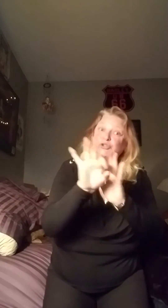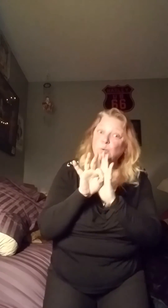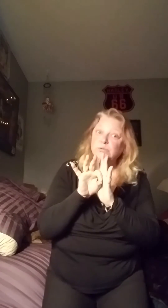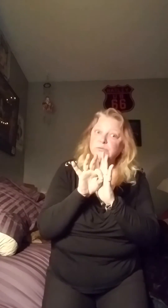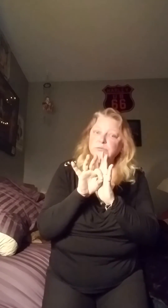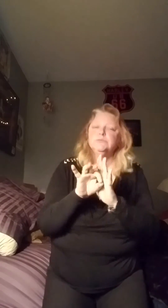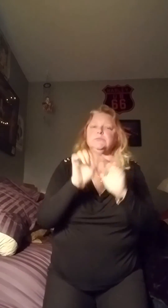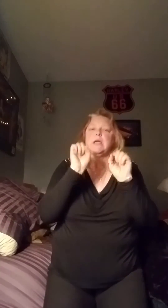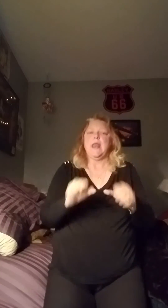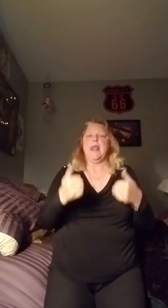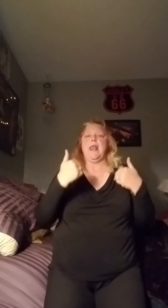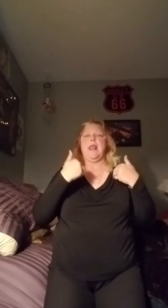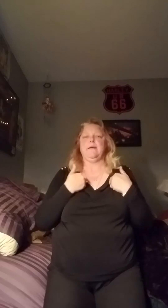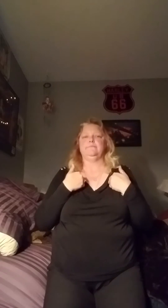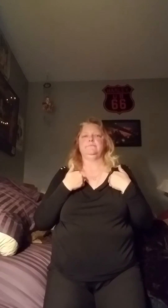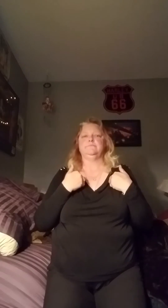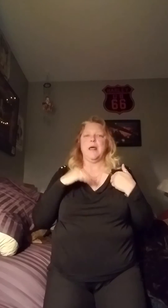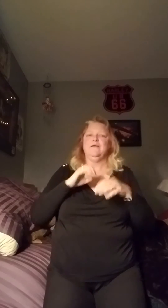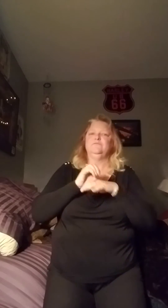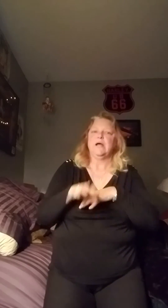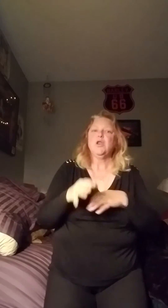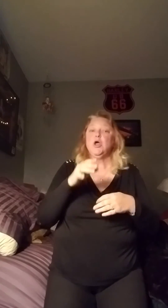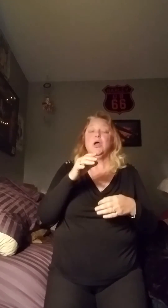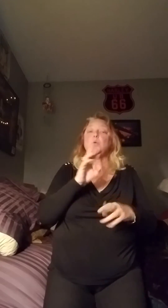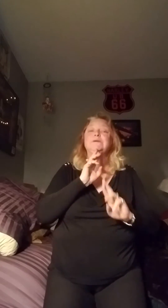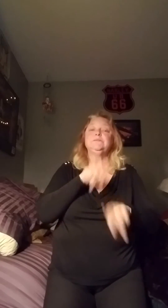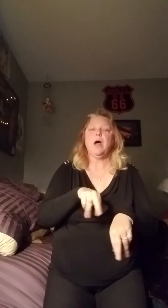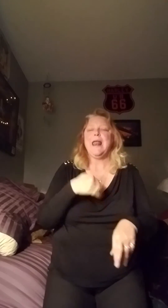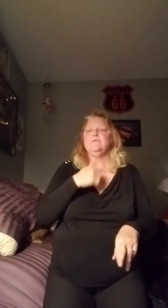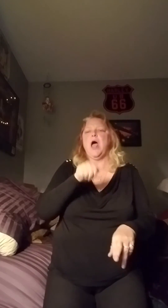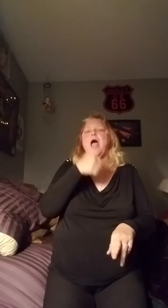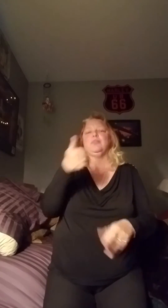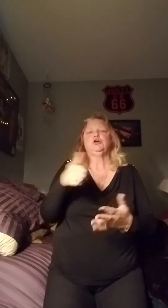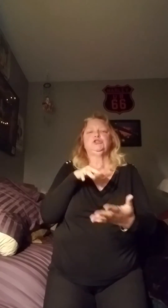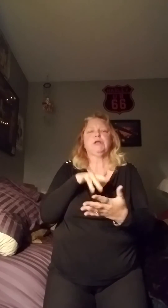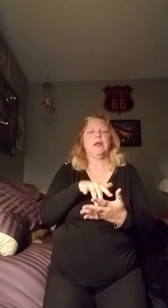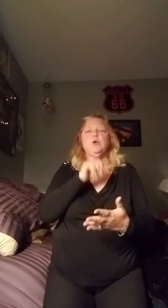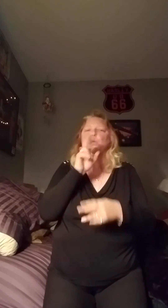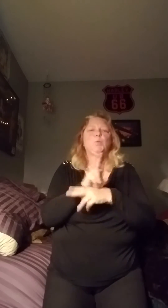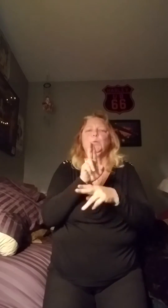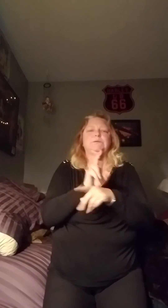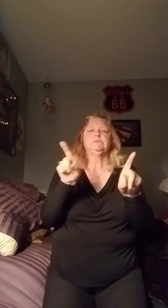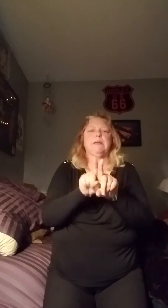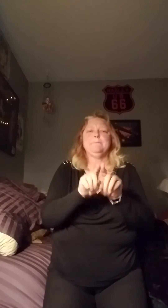effect. And the way to respond to that is you have other studies that don't use that same method.